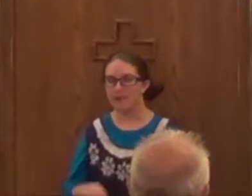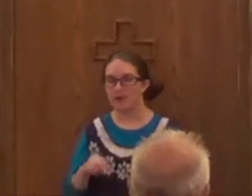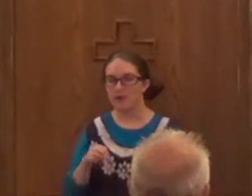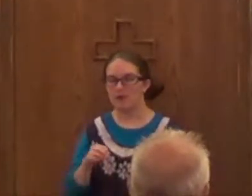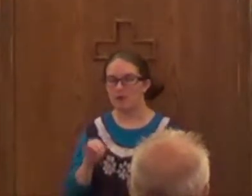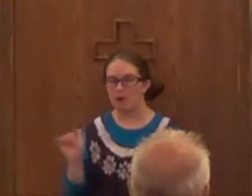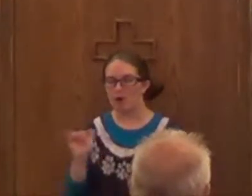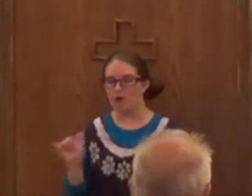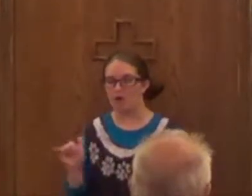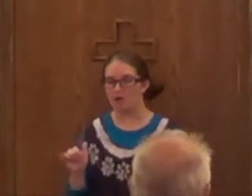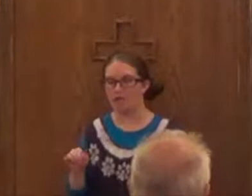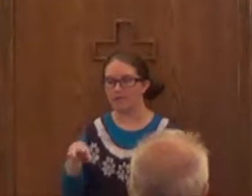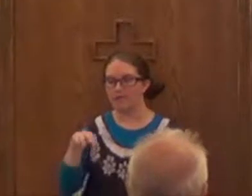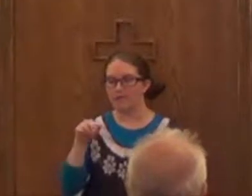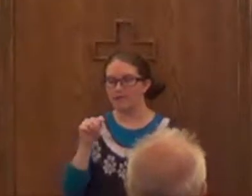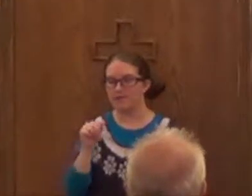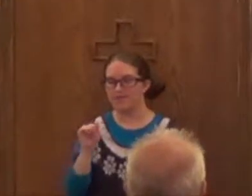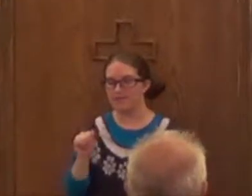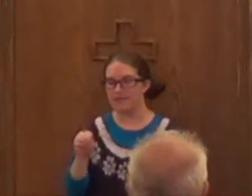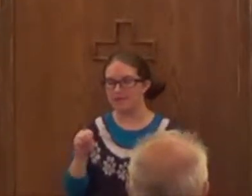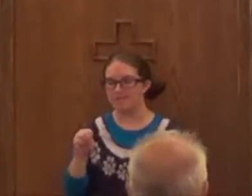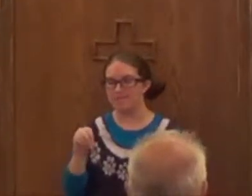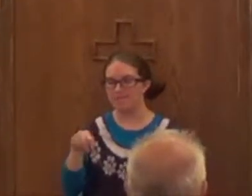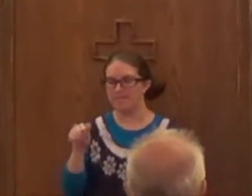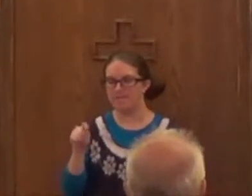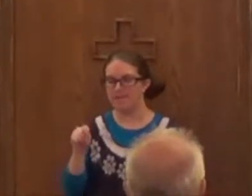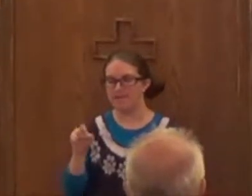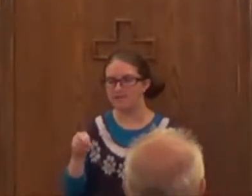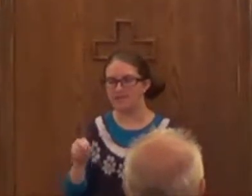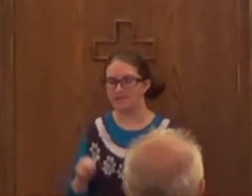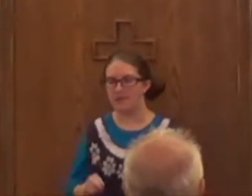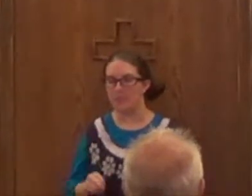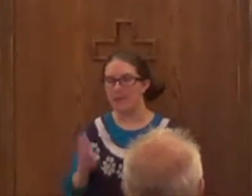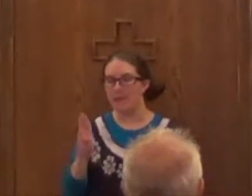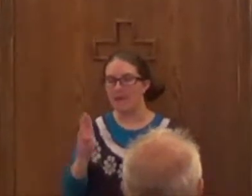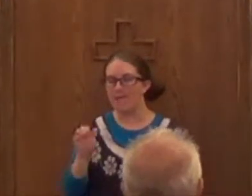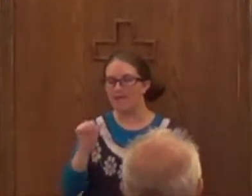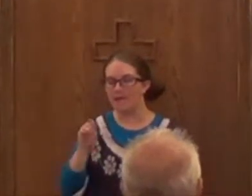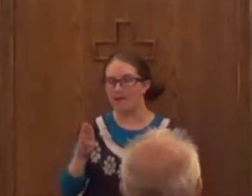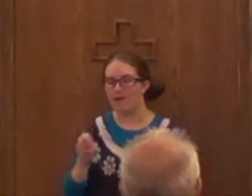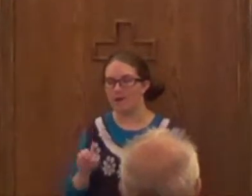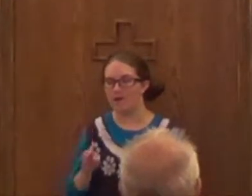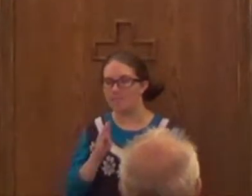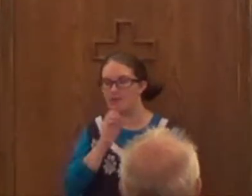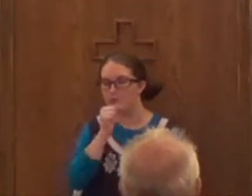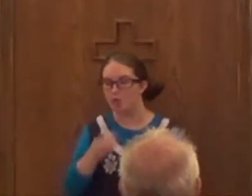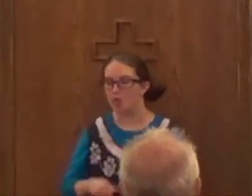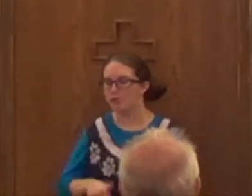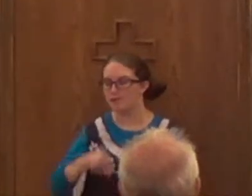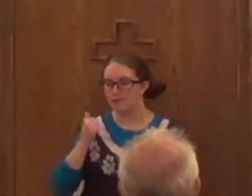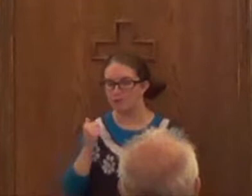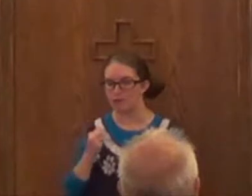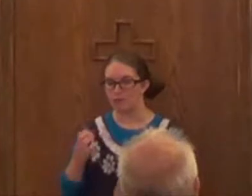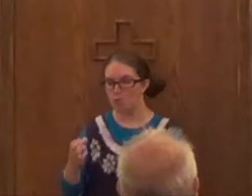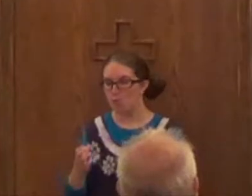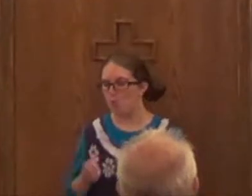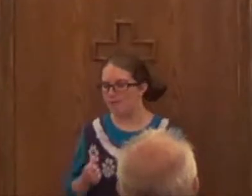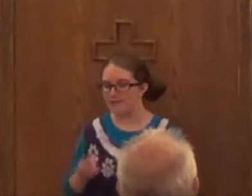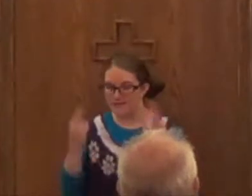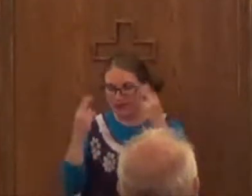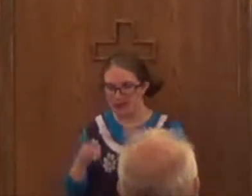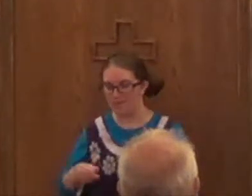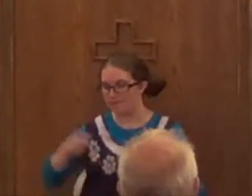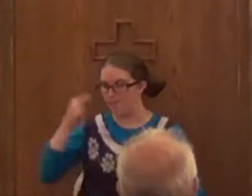did impatience. Abraham, being as old as he was expecting it to happen right